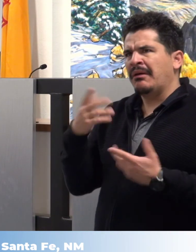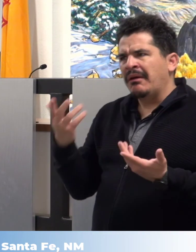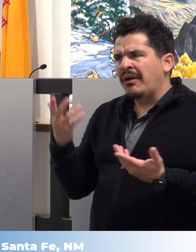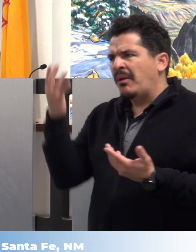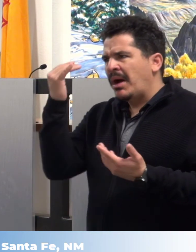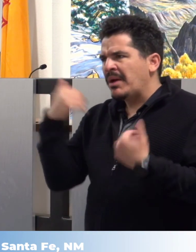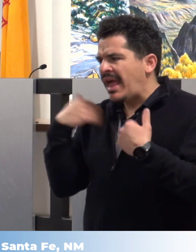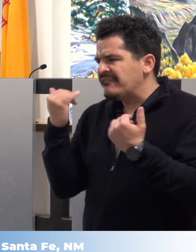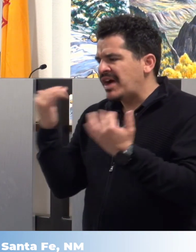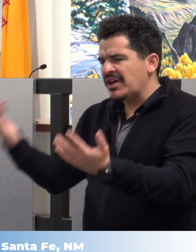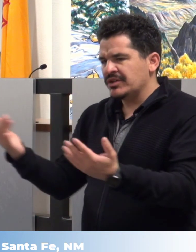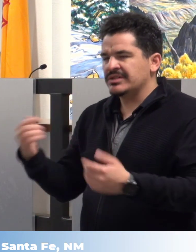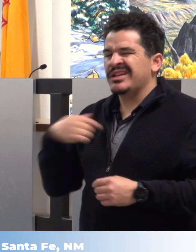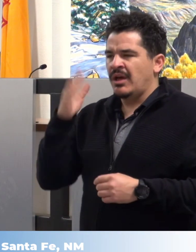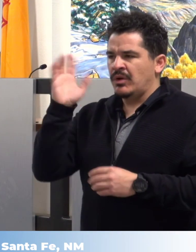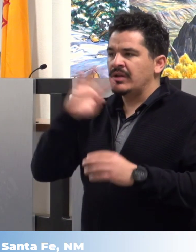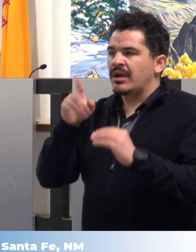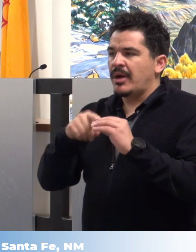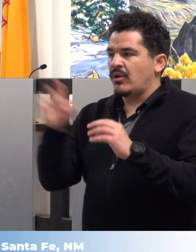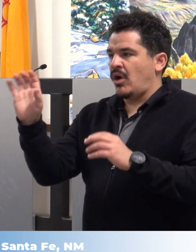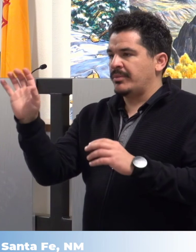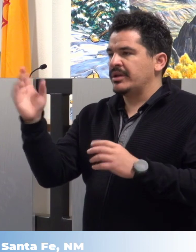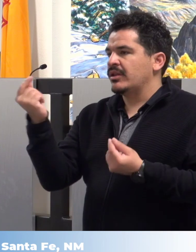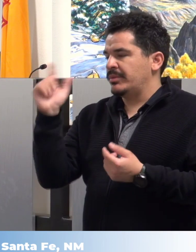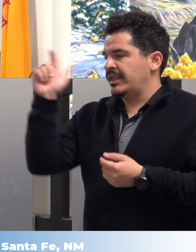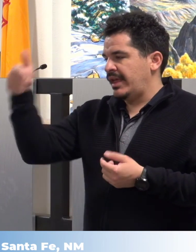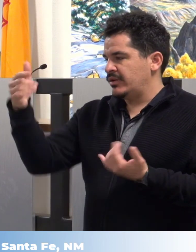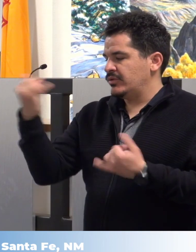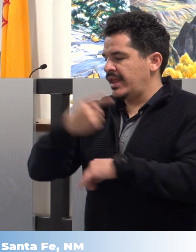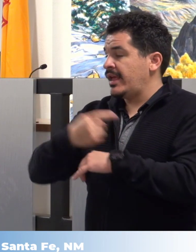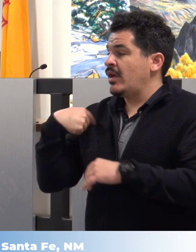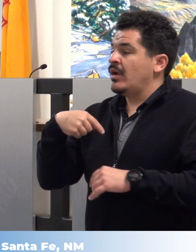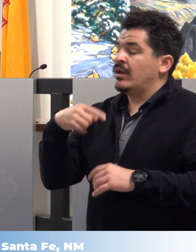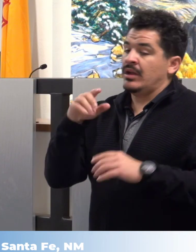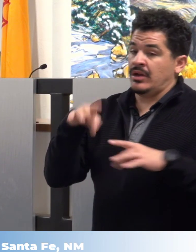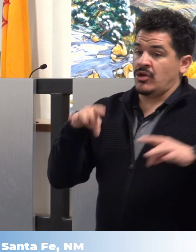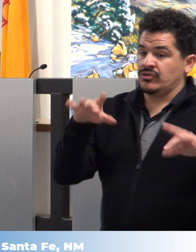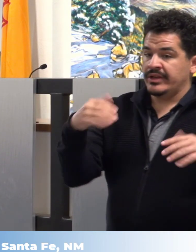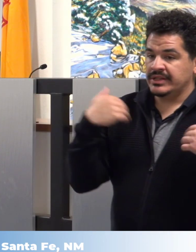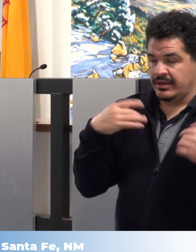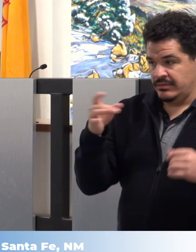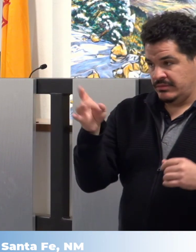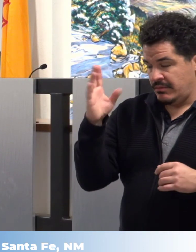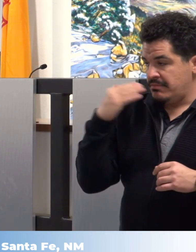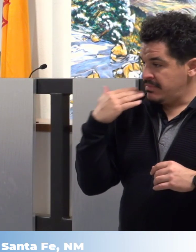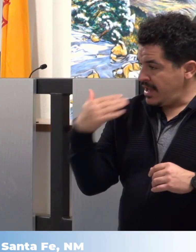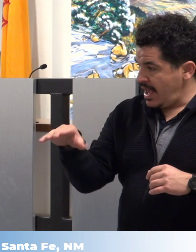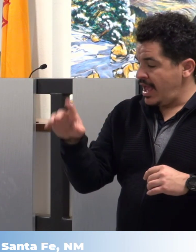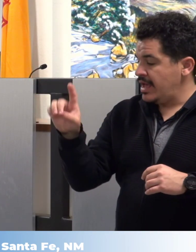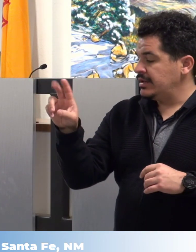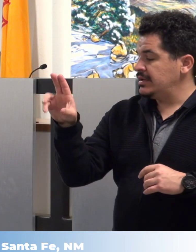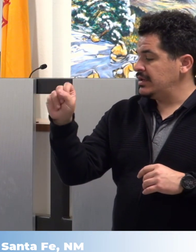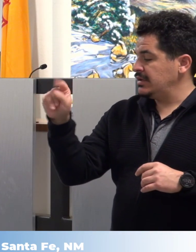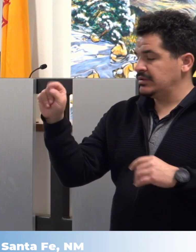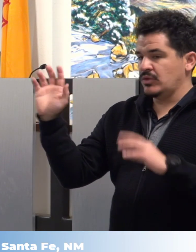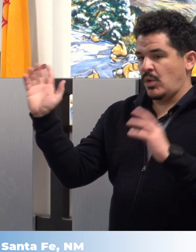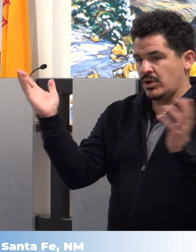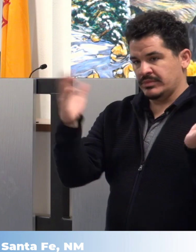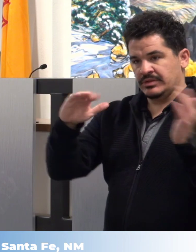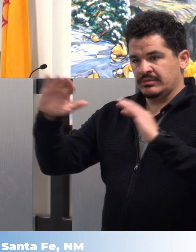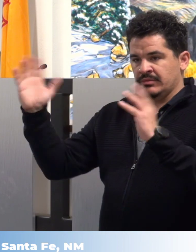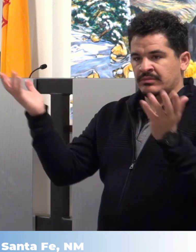talk about carbon a little bit later today and I'm going to show you a photo. We've had massive dust storms in Australia this year. Absolutely incredible. Just